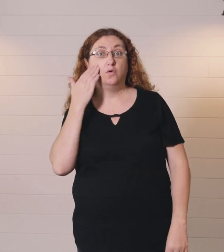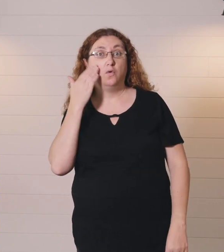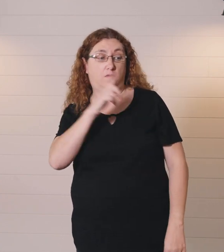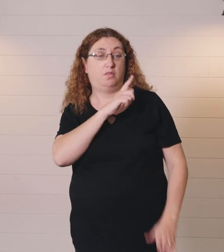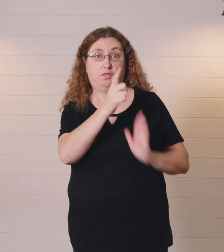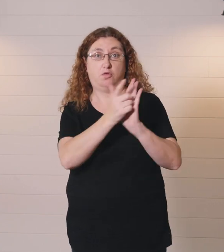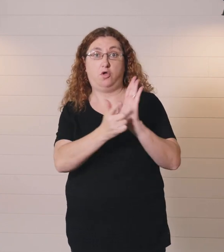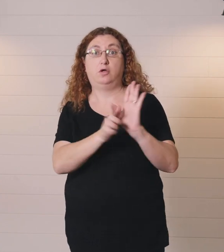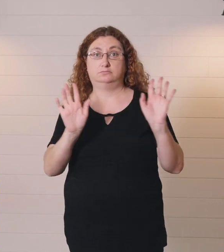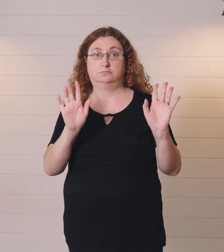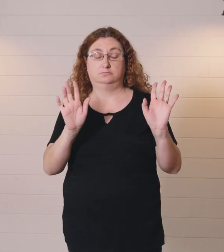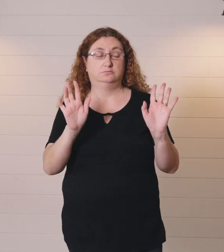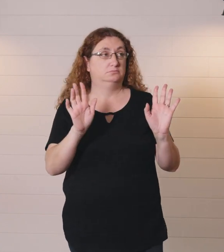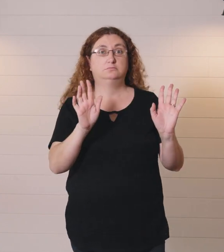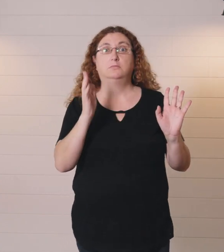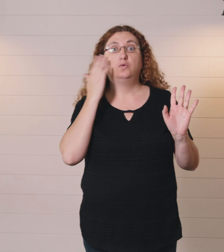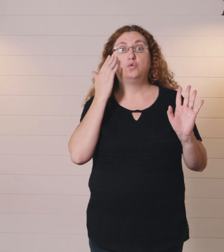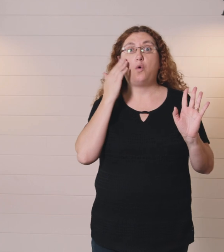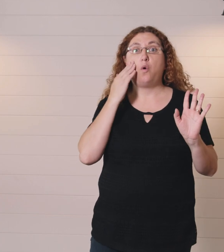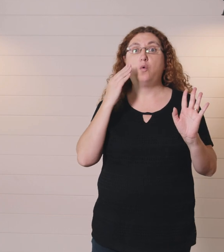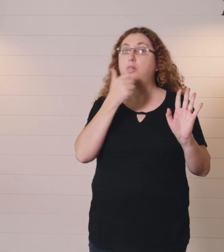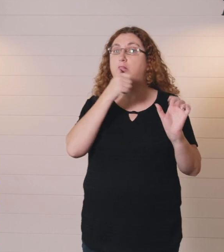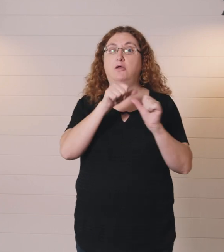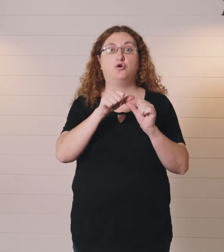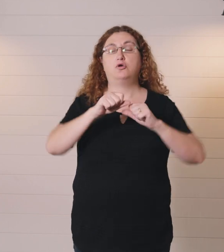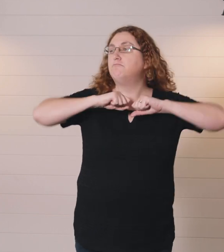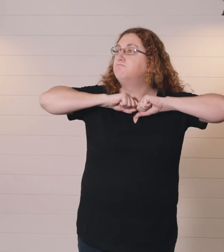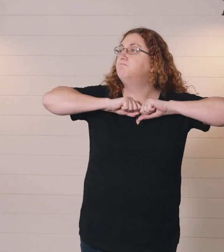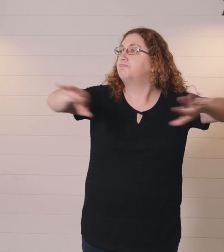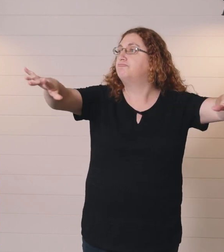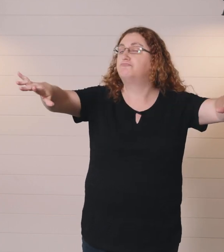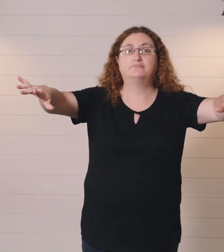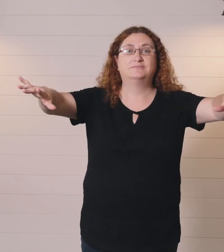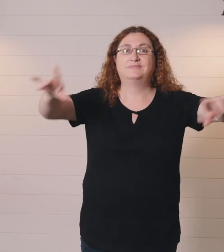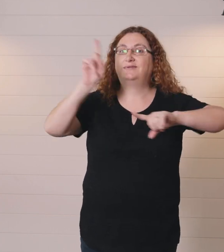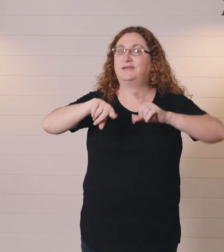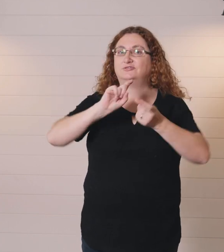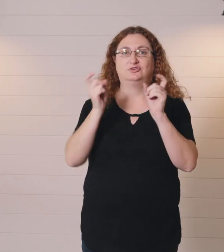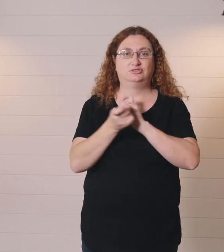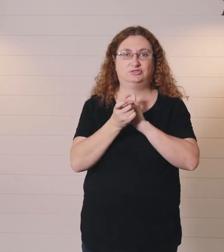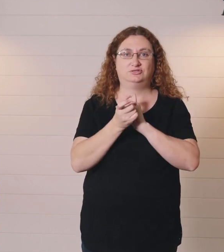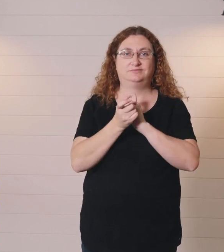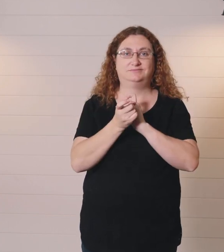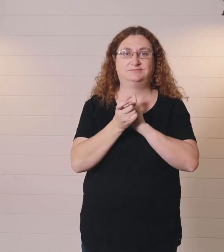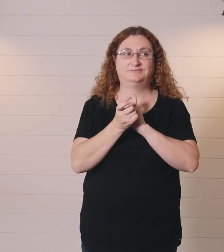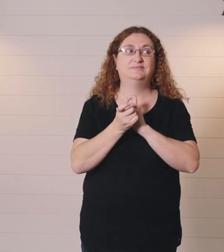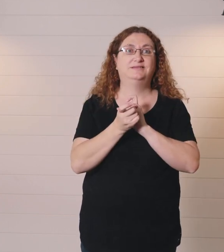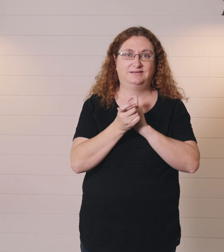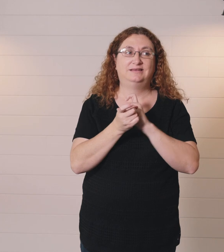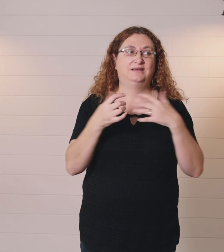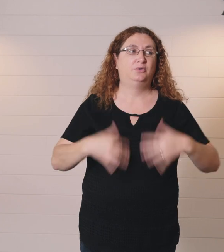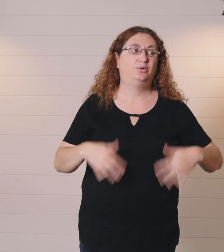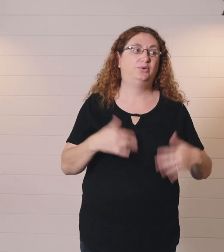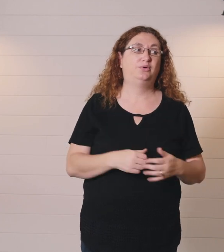the laws of the Medes and Persians. He knew that the edict that Haman had written and signed with the king's signet stood.